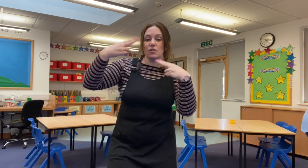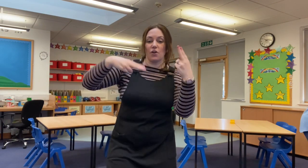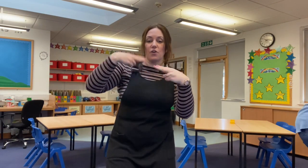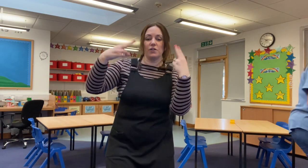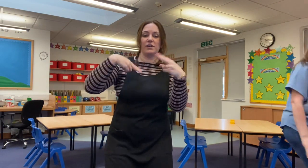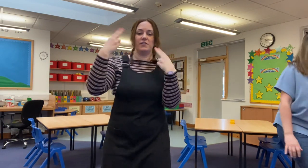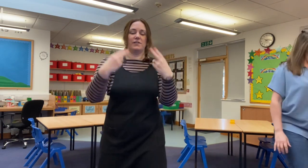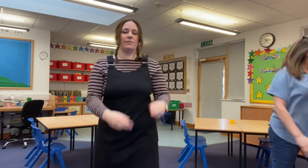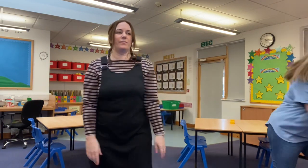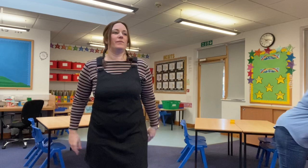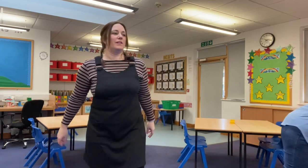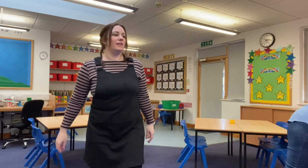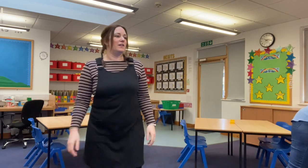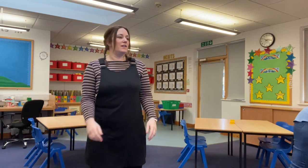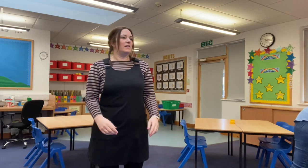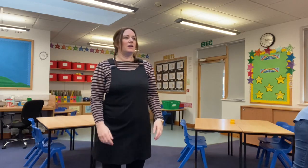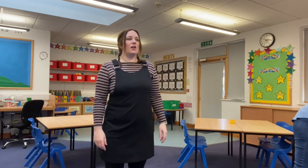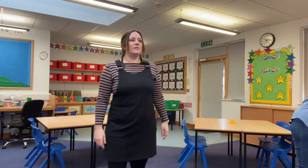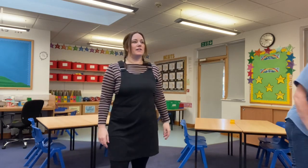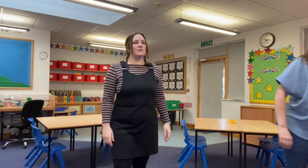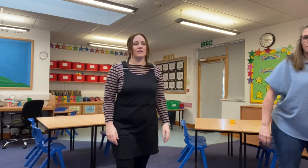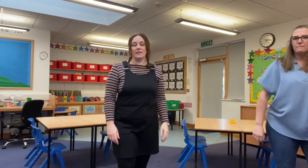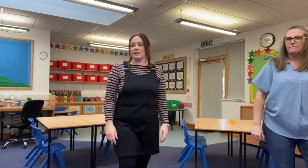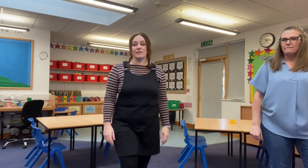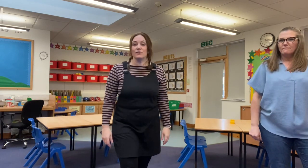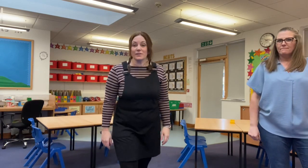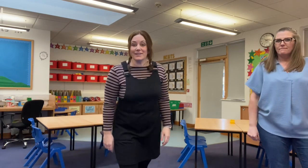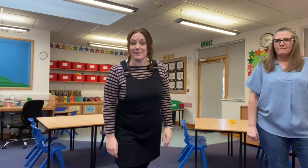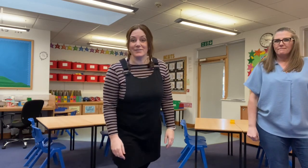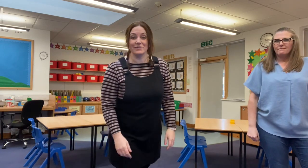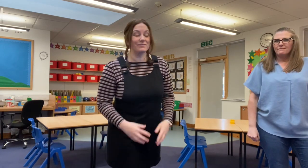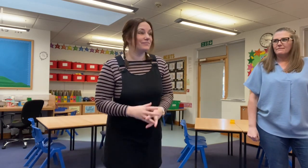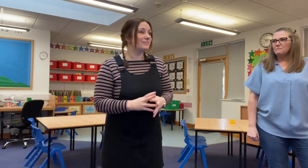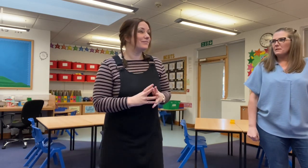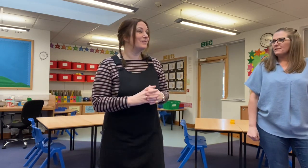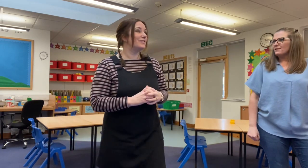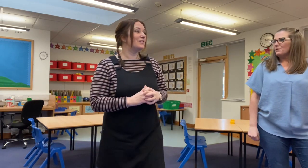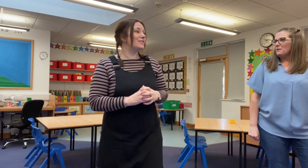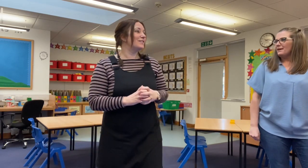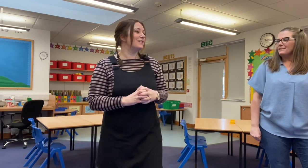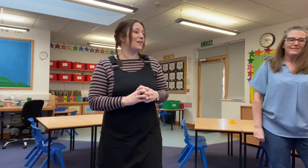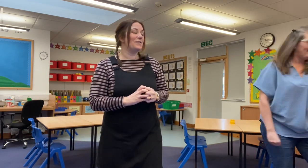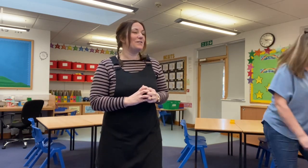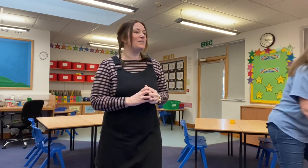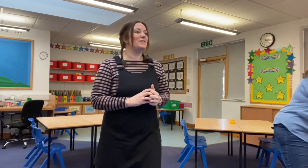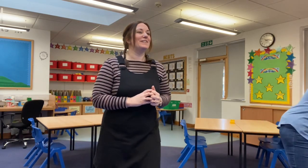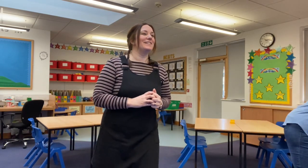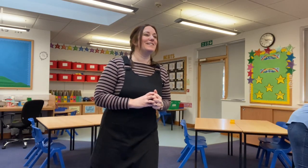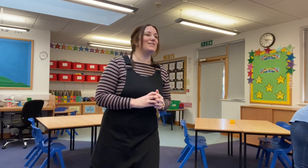song. No, that's not it. That's not it. Let's give it away. No, it's all